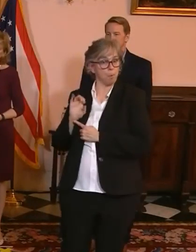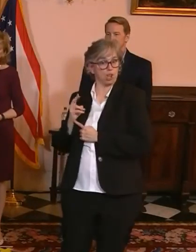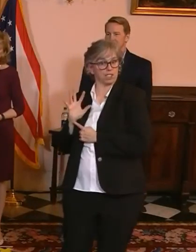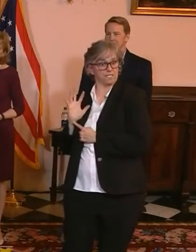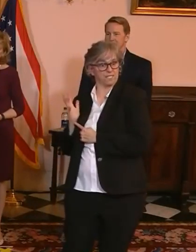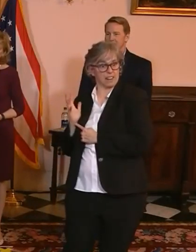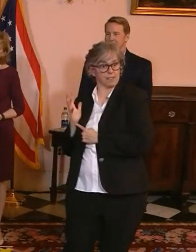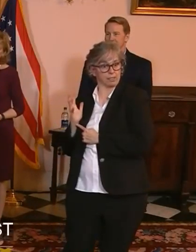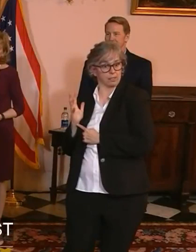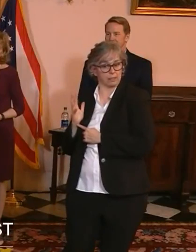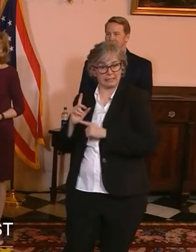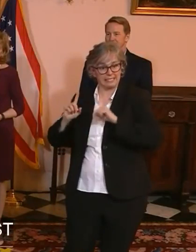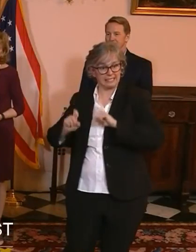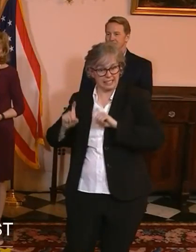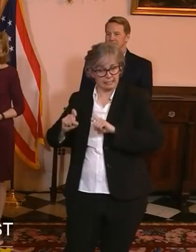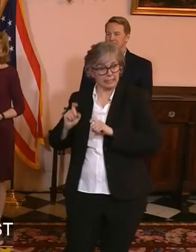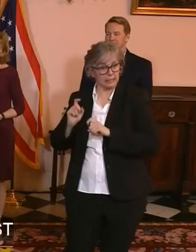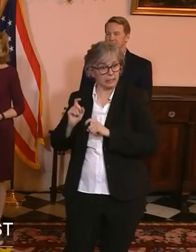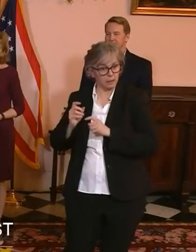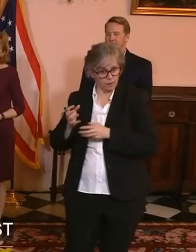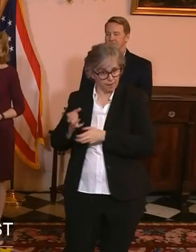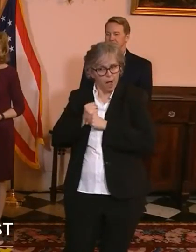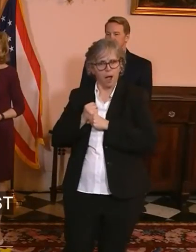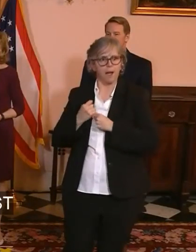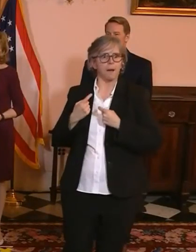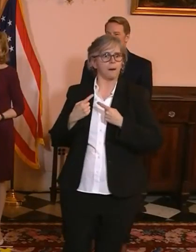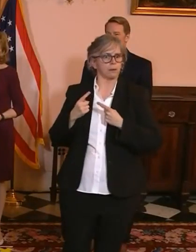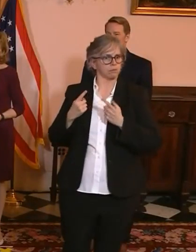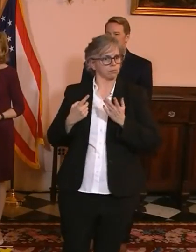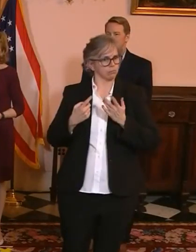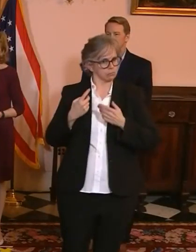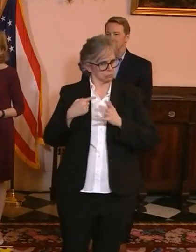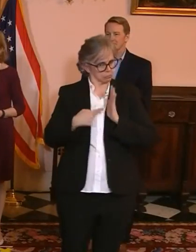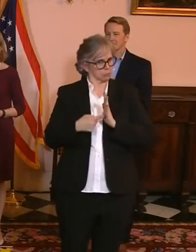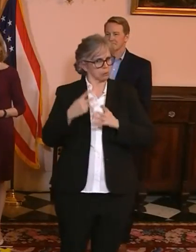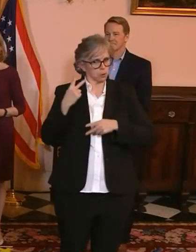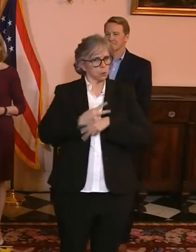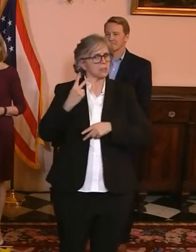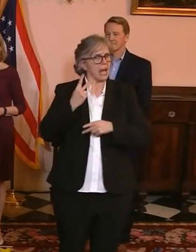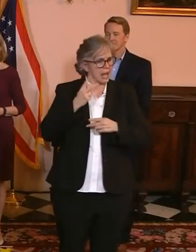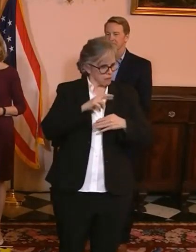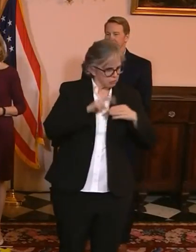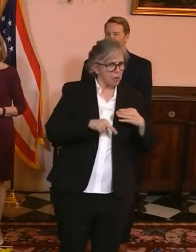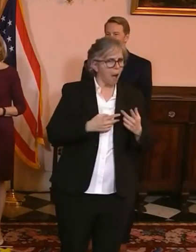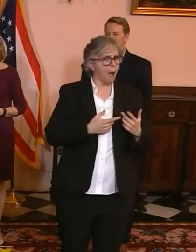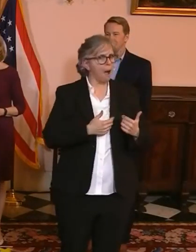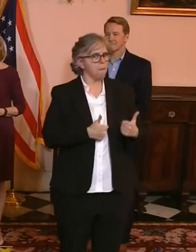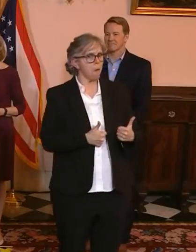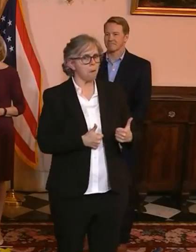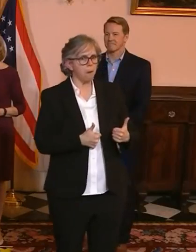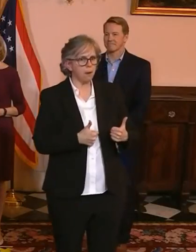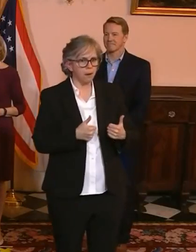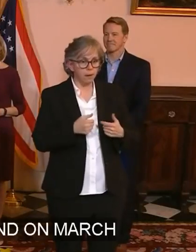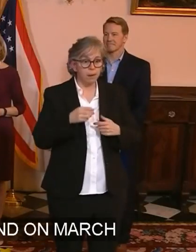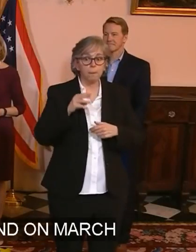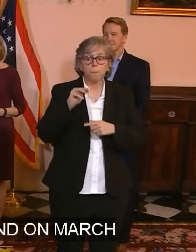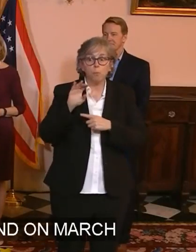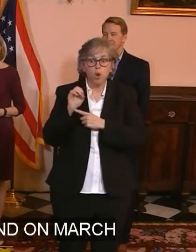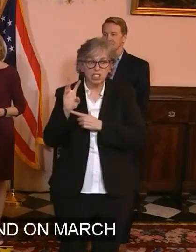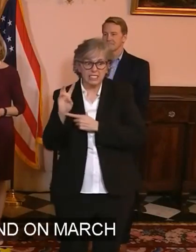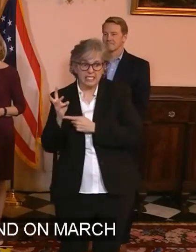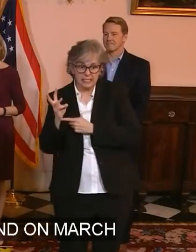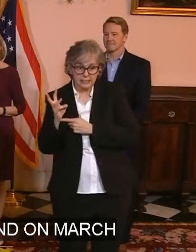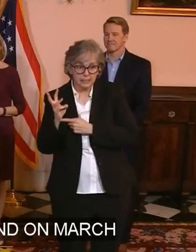We initially set up our kit on the weekend of March 6th, and on March 7th, we validated it 8th, and